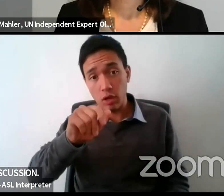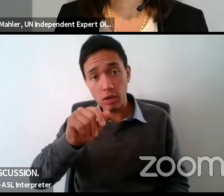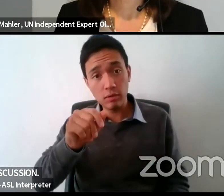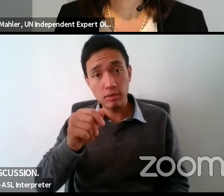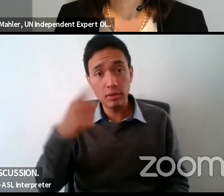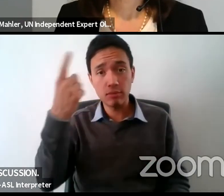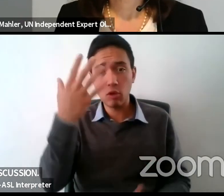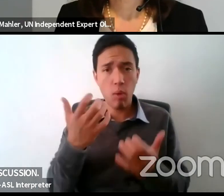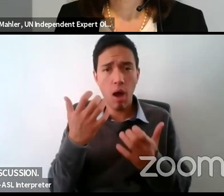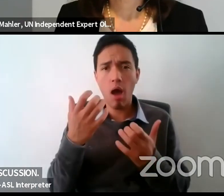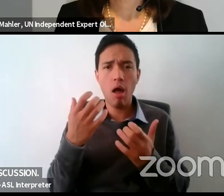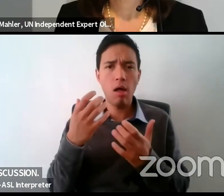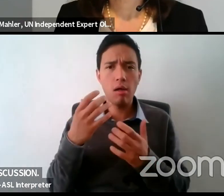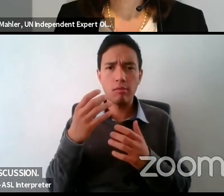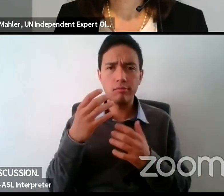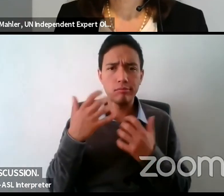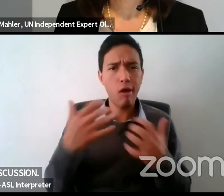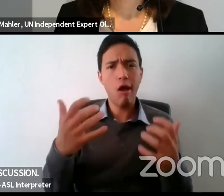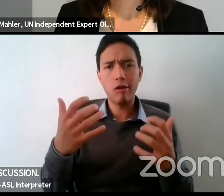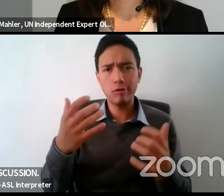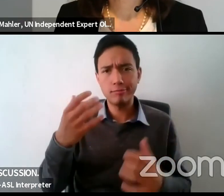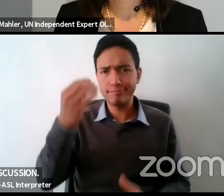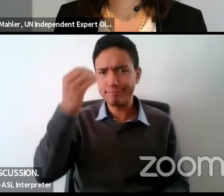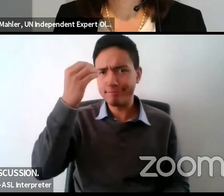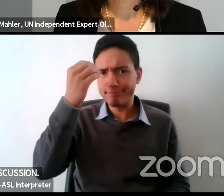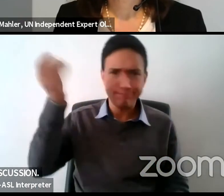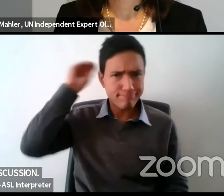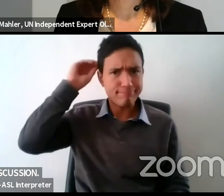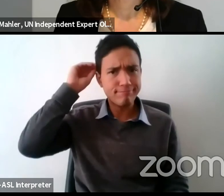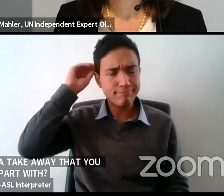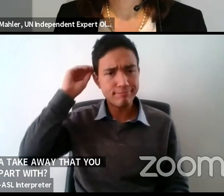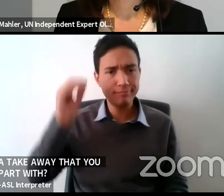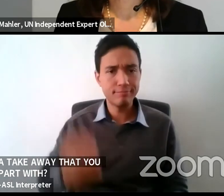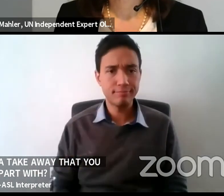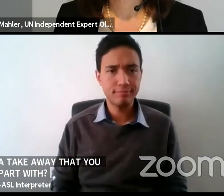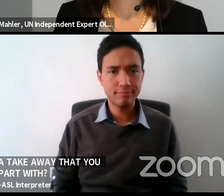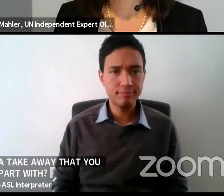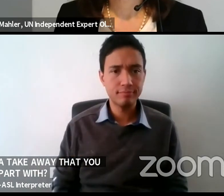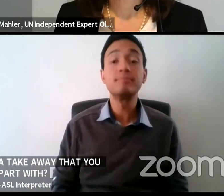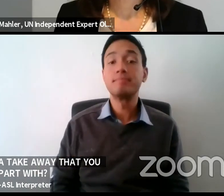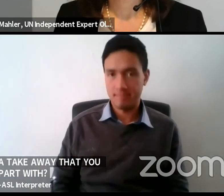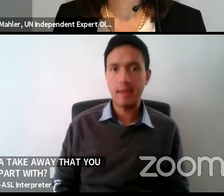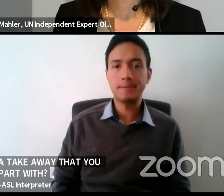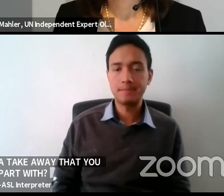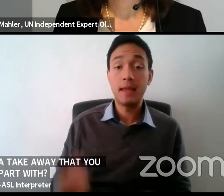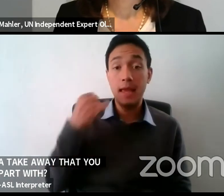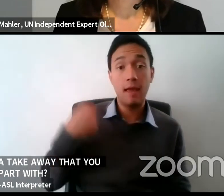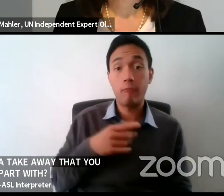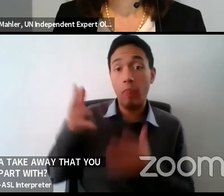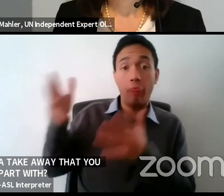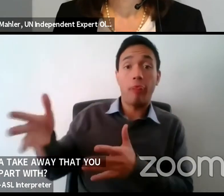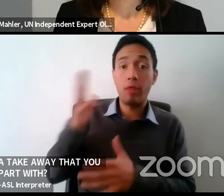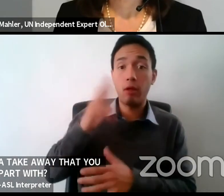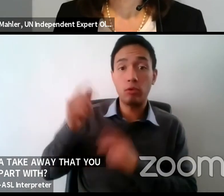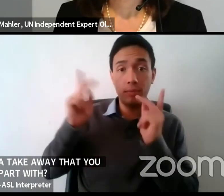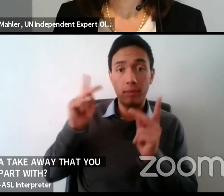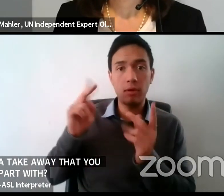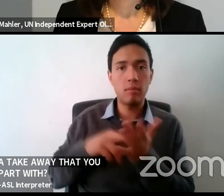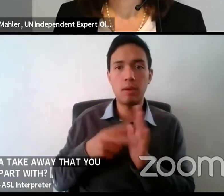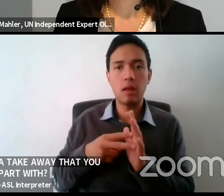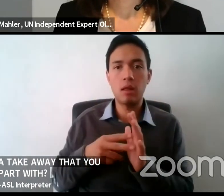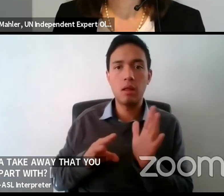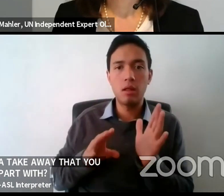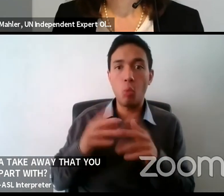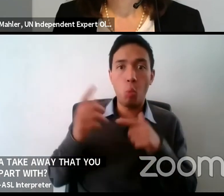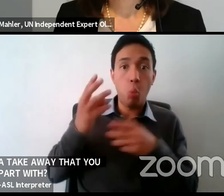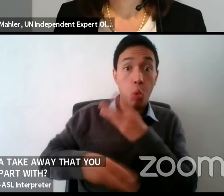audience to depart with? So if we leave the older persons, older adults behind, we leave the development behind. We can't